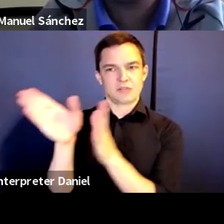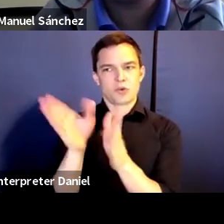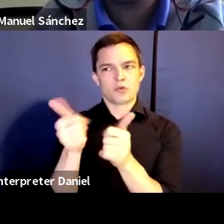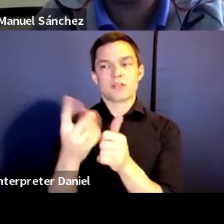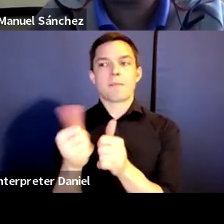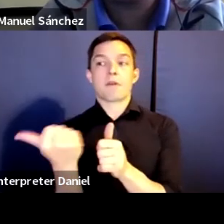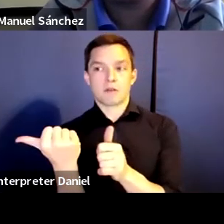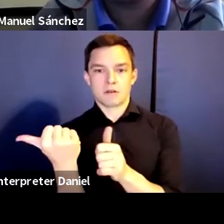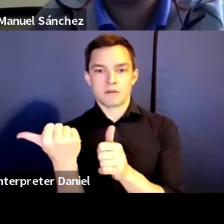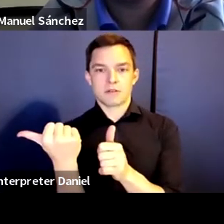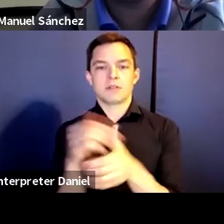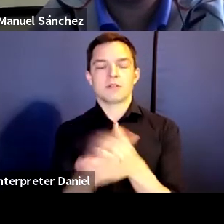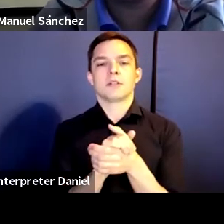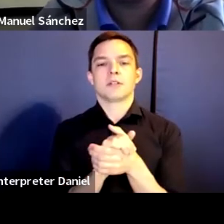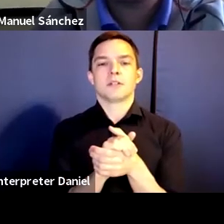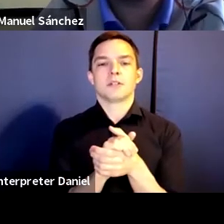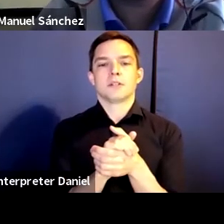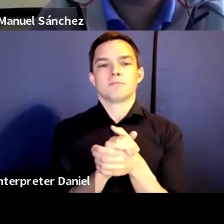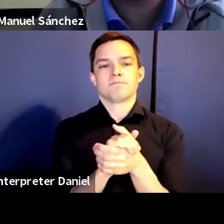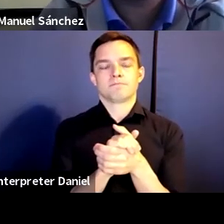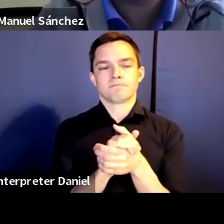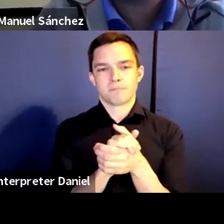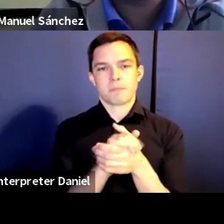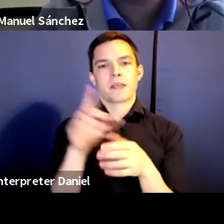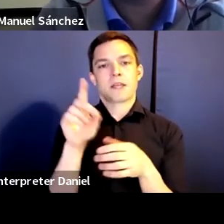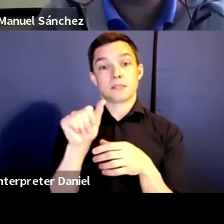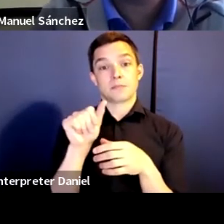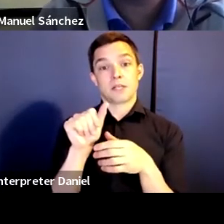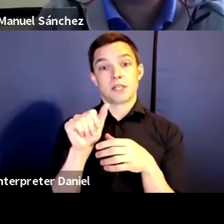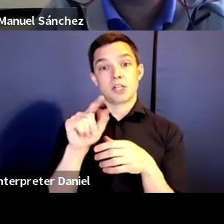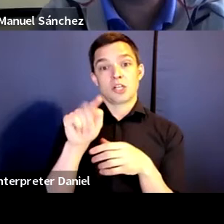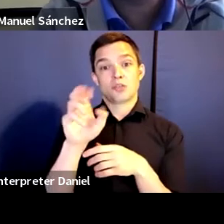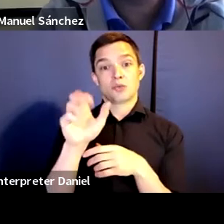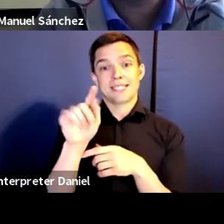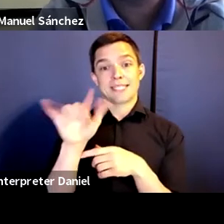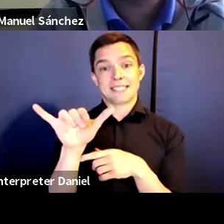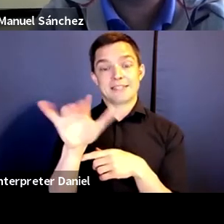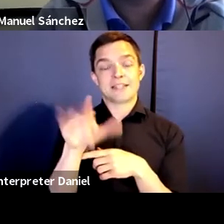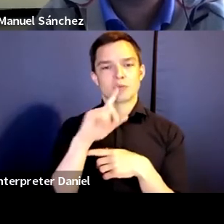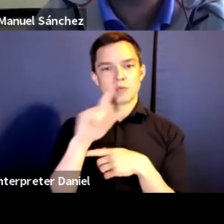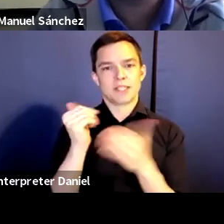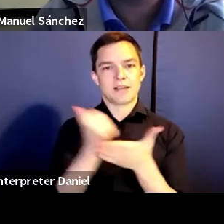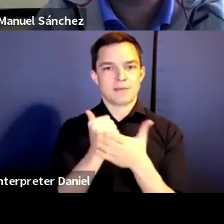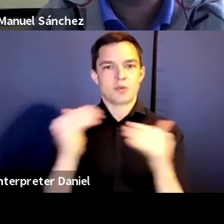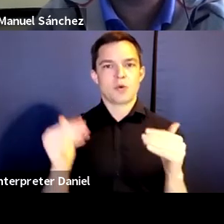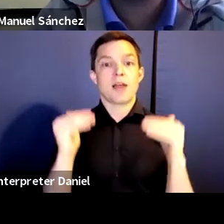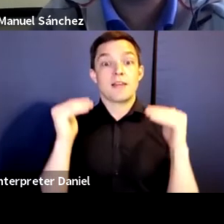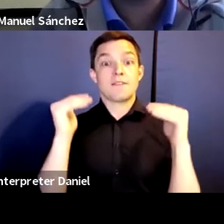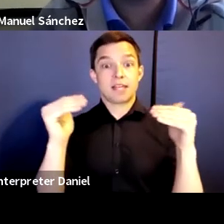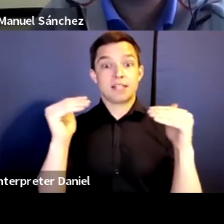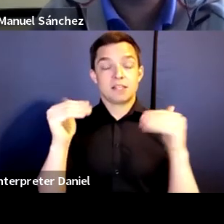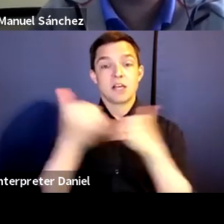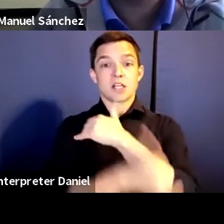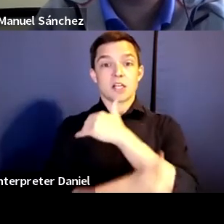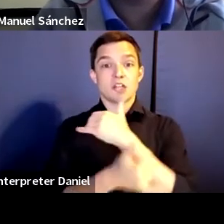something different. And I think the Disability Treaty has really helped to elevate countries' awareness